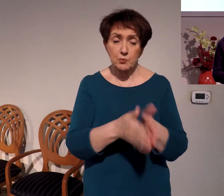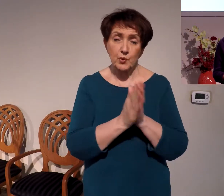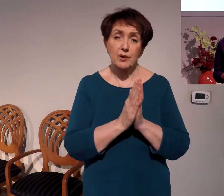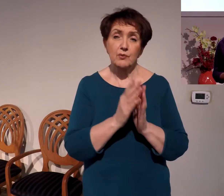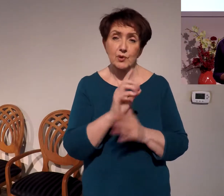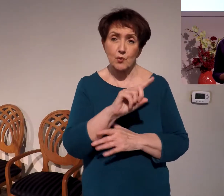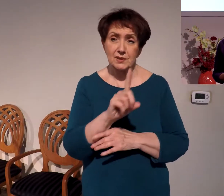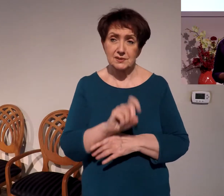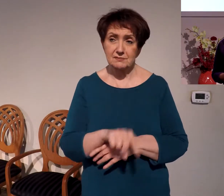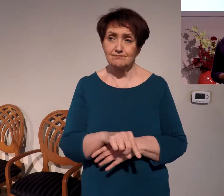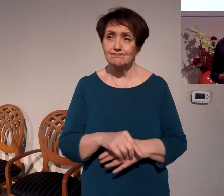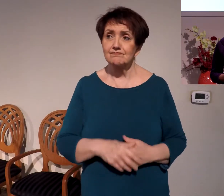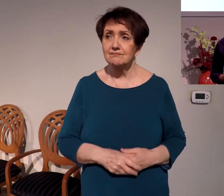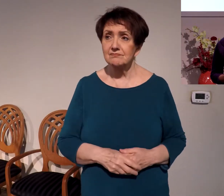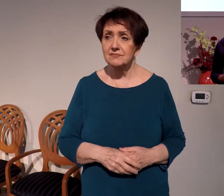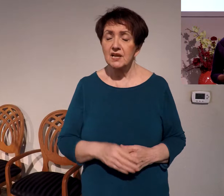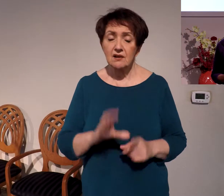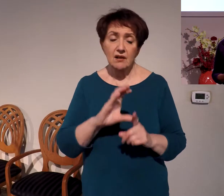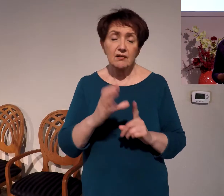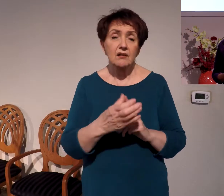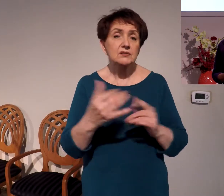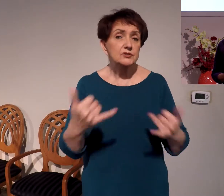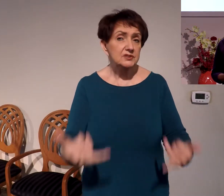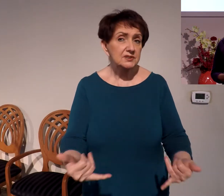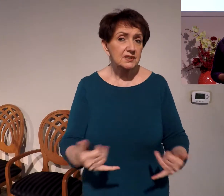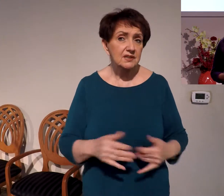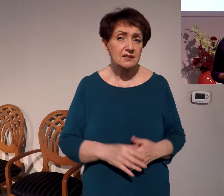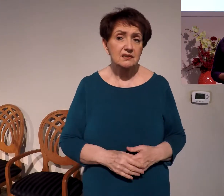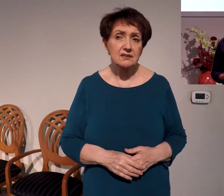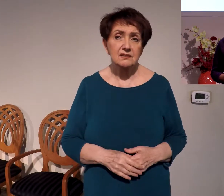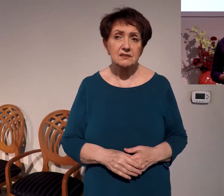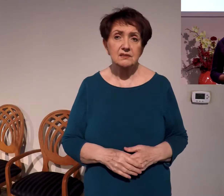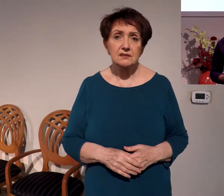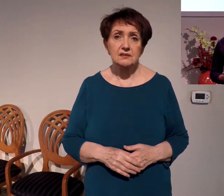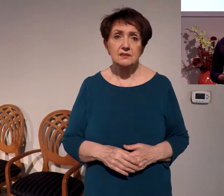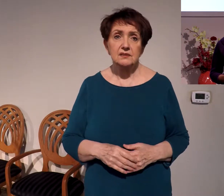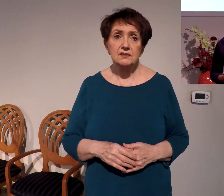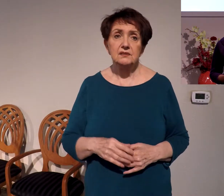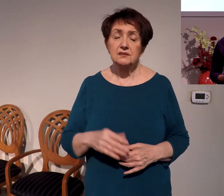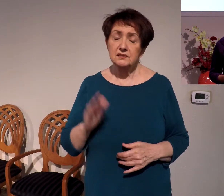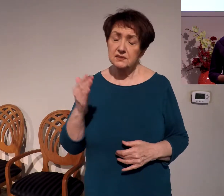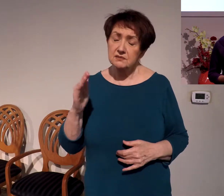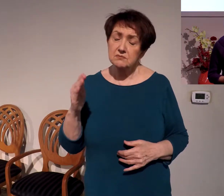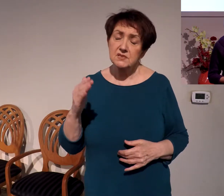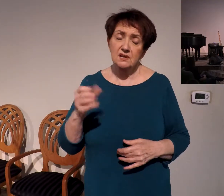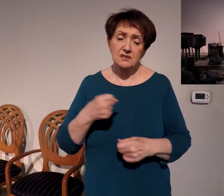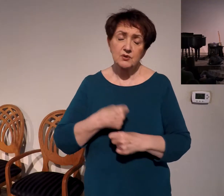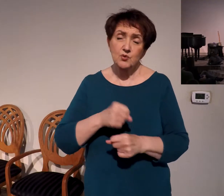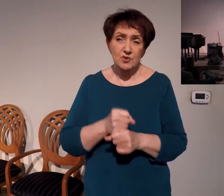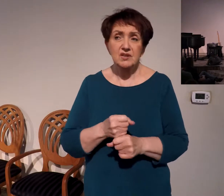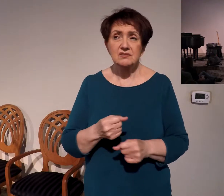our culture today seems to thrive on creating these things.